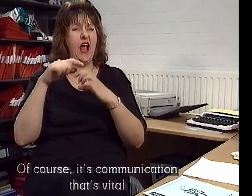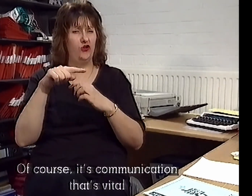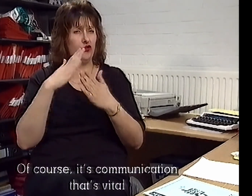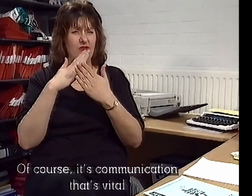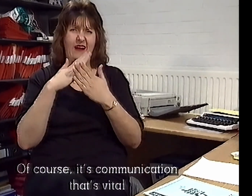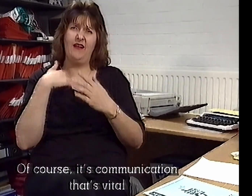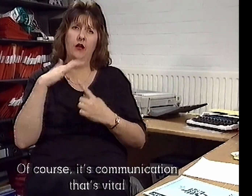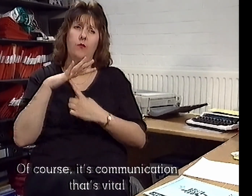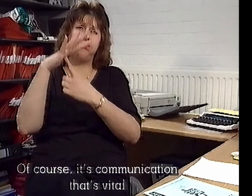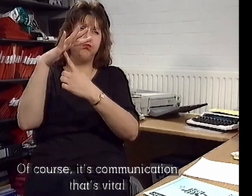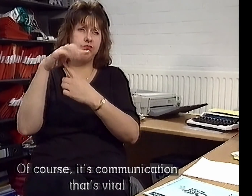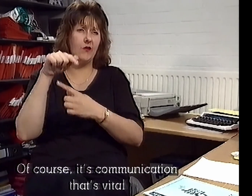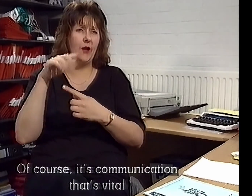it's communication that's vital.